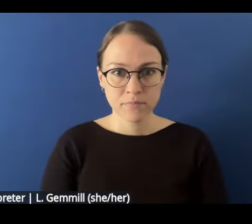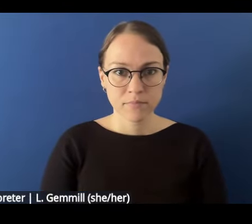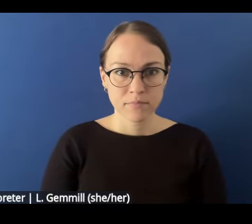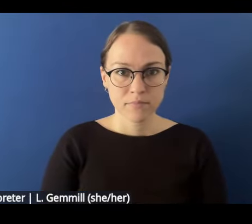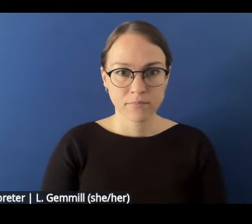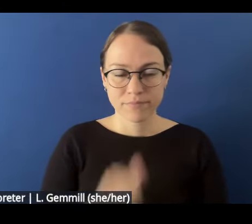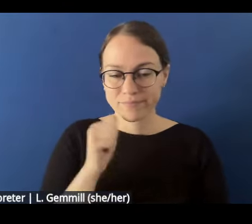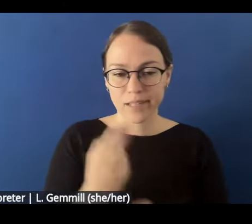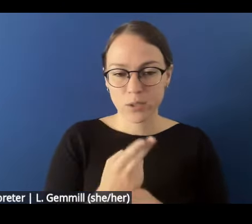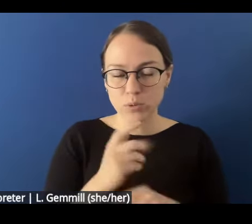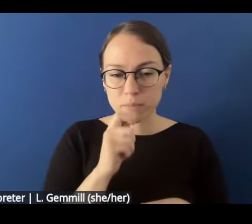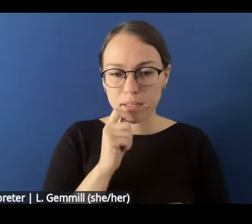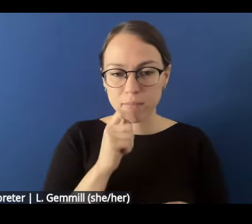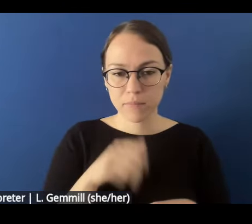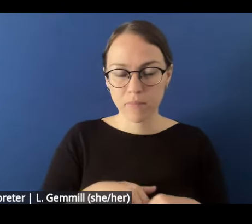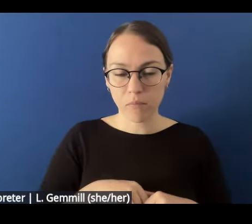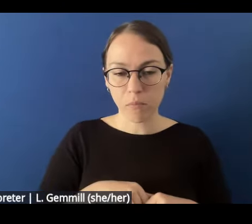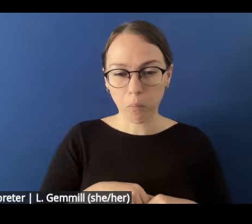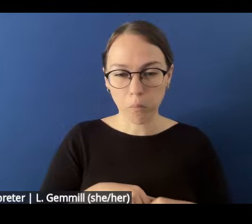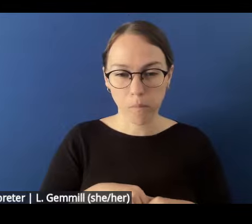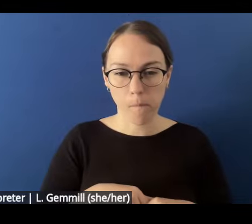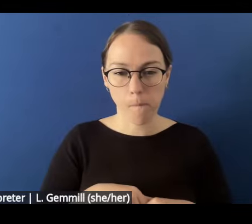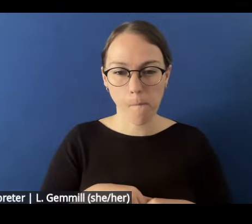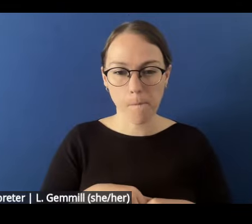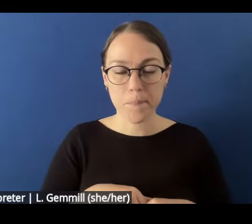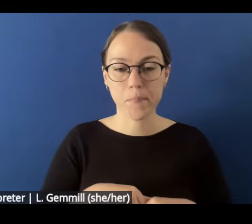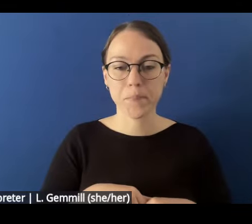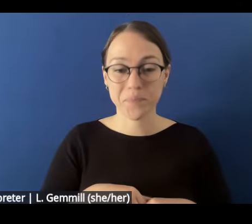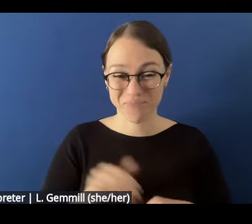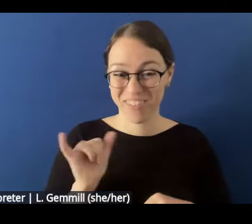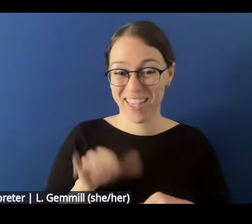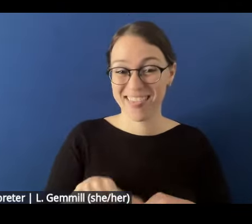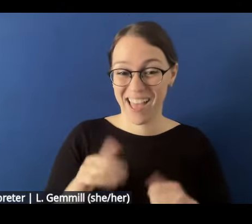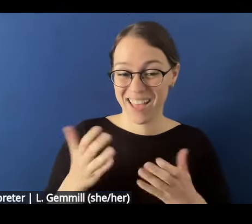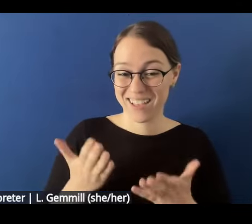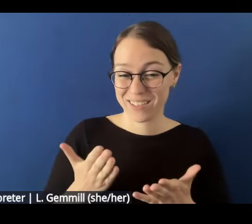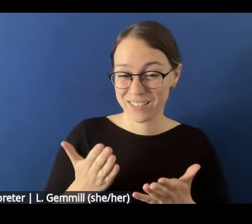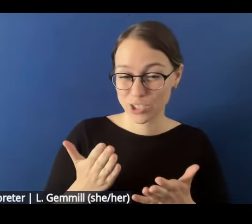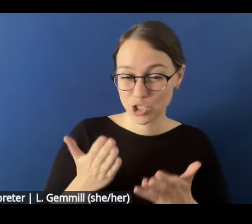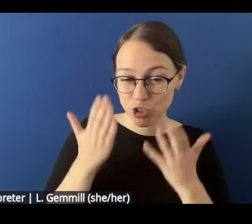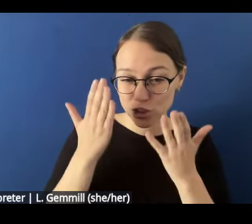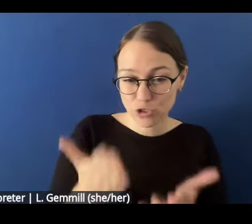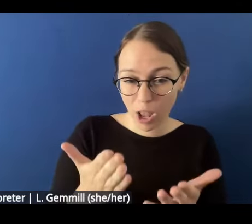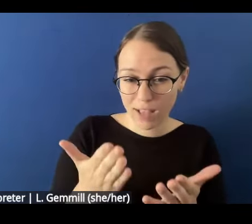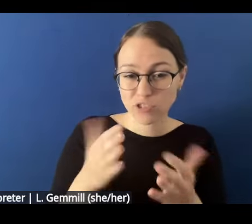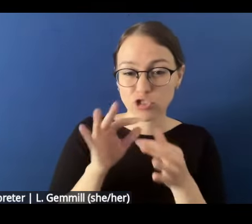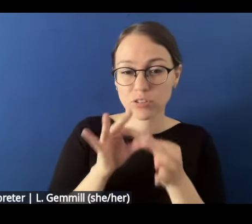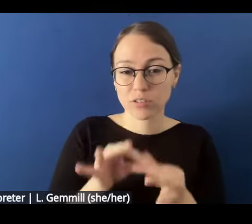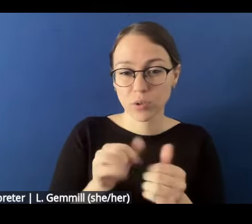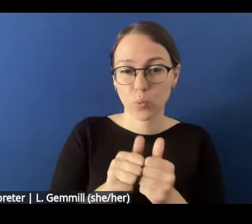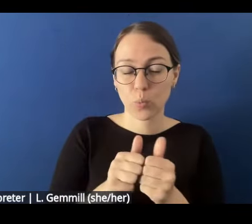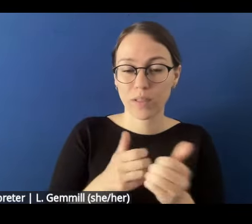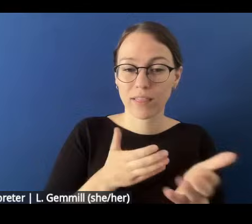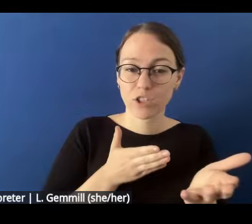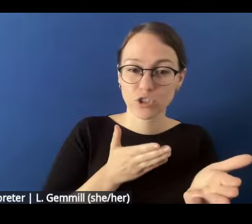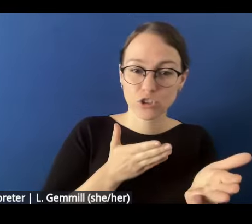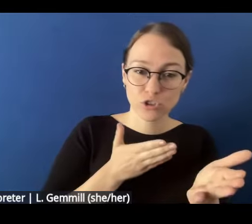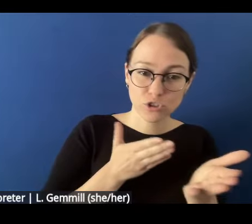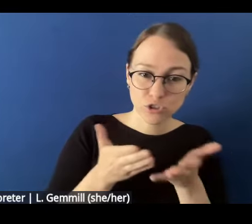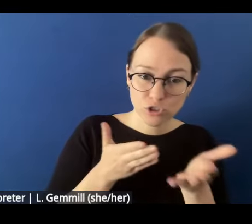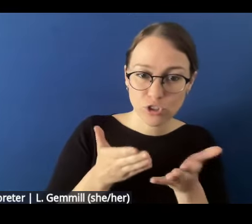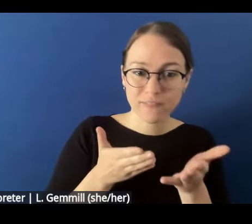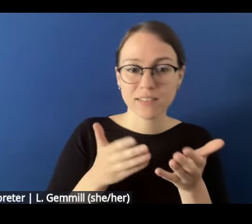in terms of what Mr. Brewer has just suggested about service of the challenges on opponents,